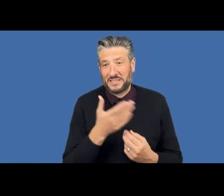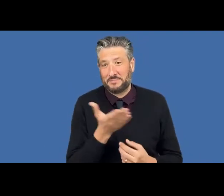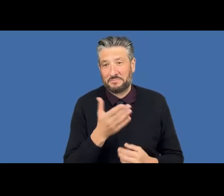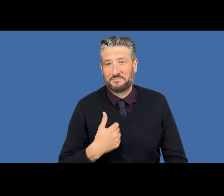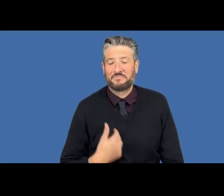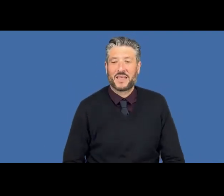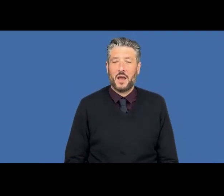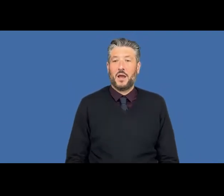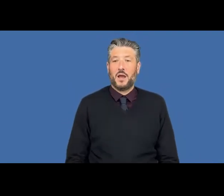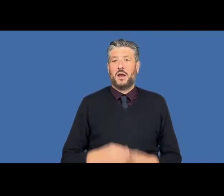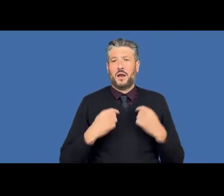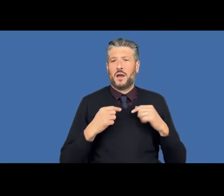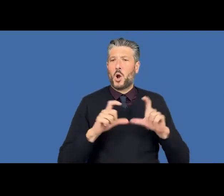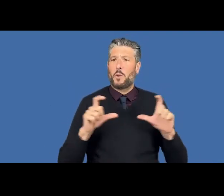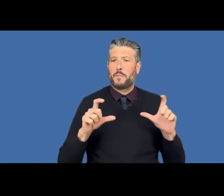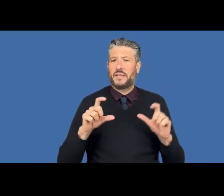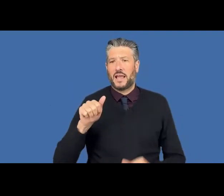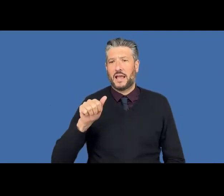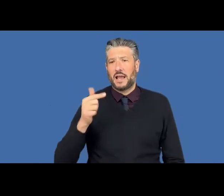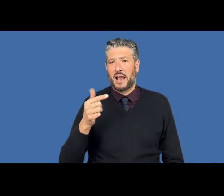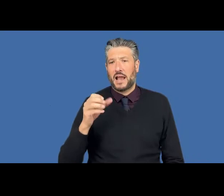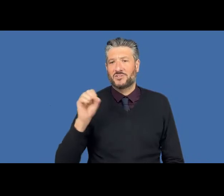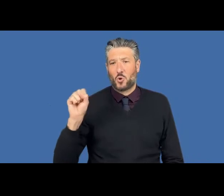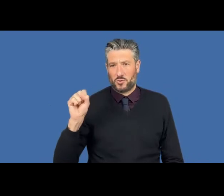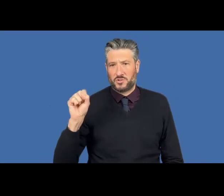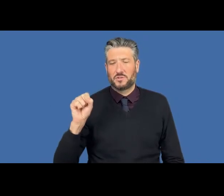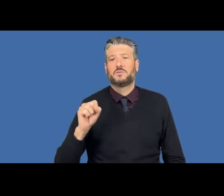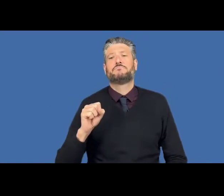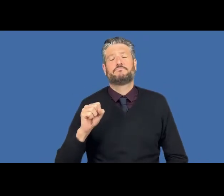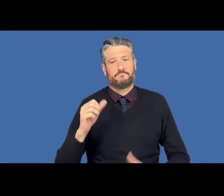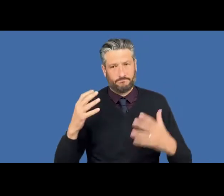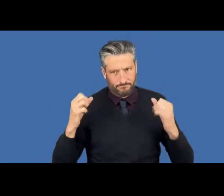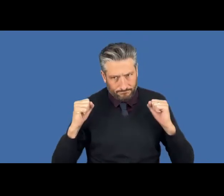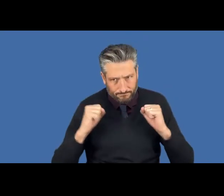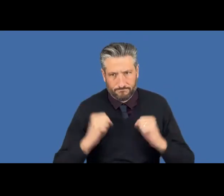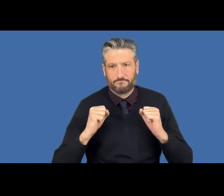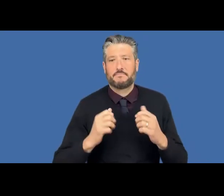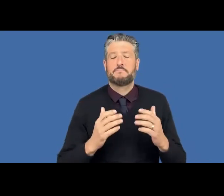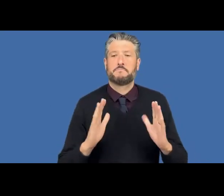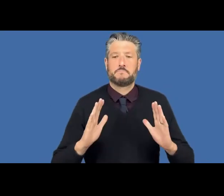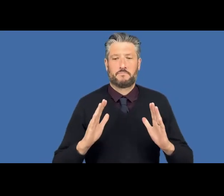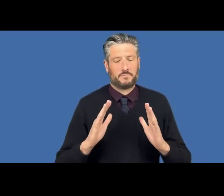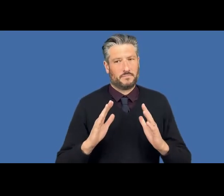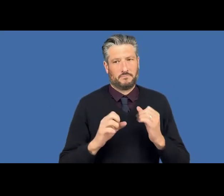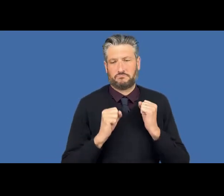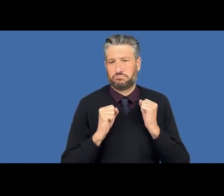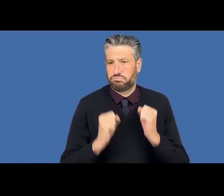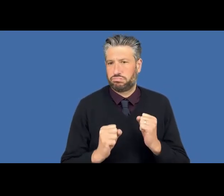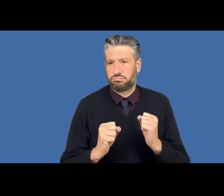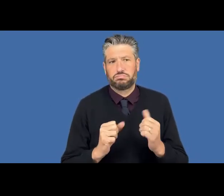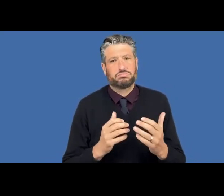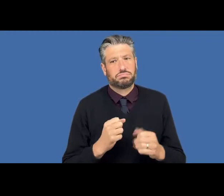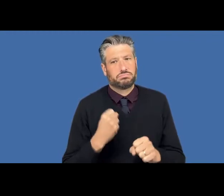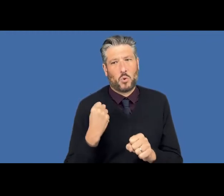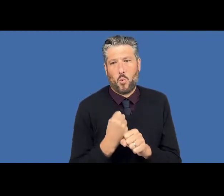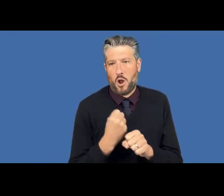to improving our work on accessibility. We run a global program focused